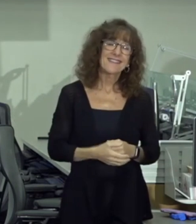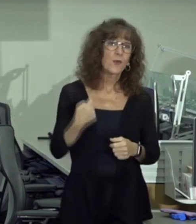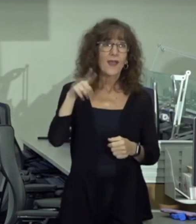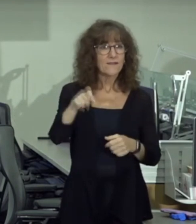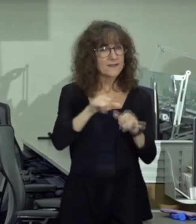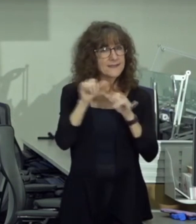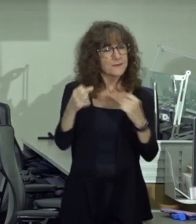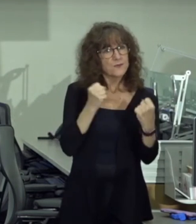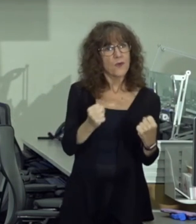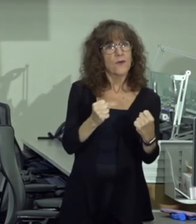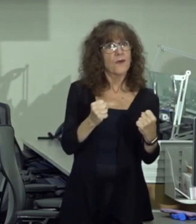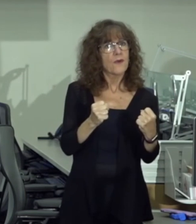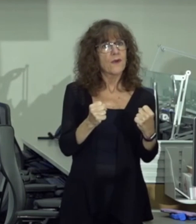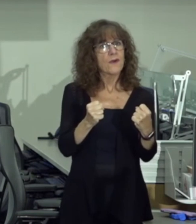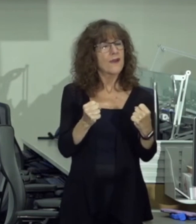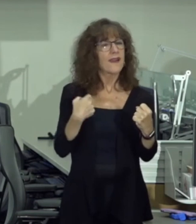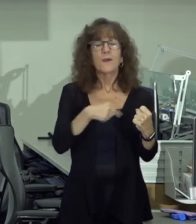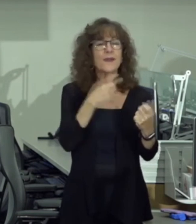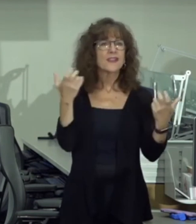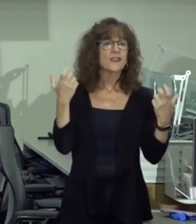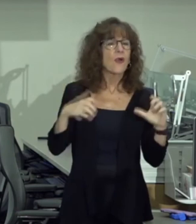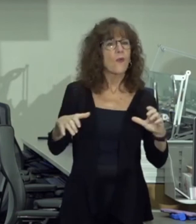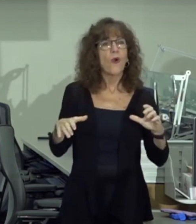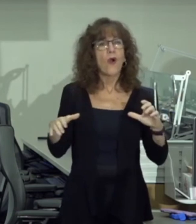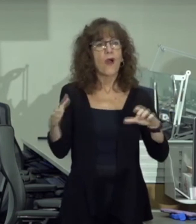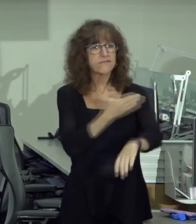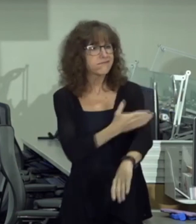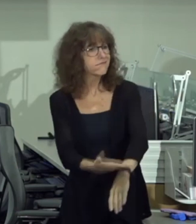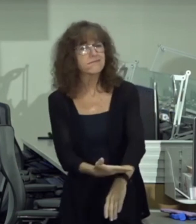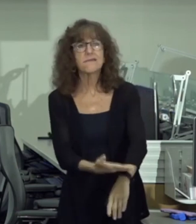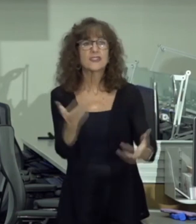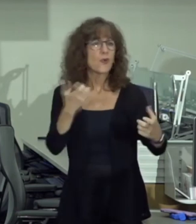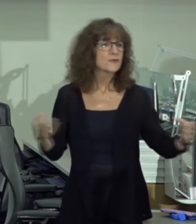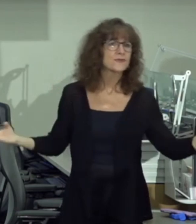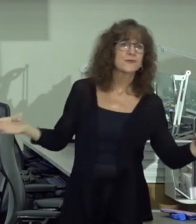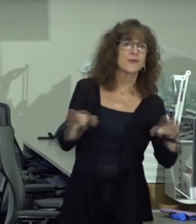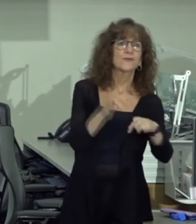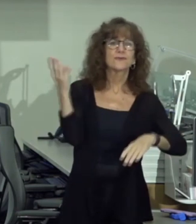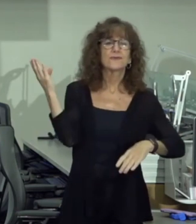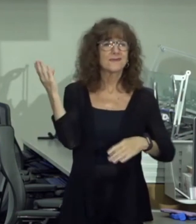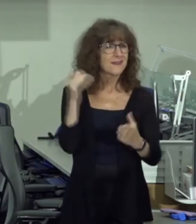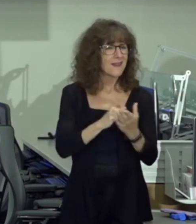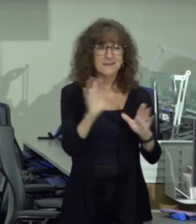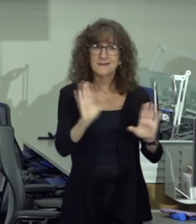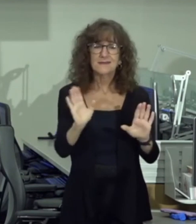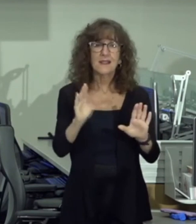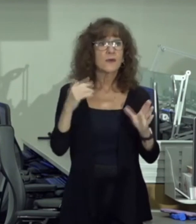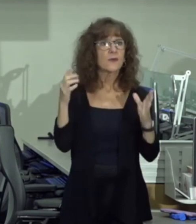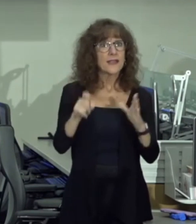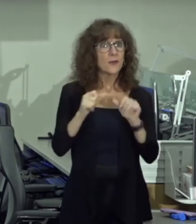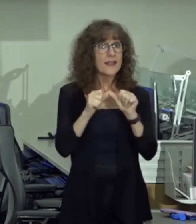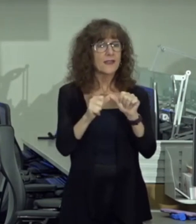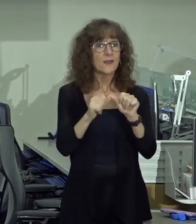stay strong in this fight. We don't want to backtrack, and we don't want to be forced to close up shop again. We must continue to